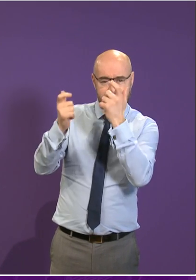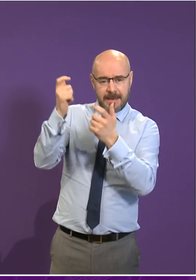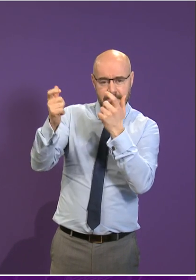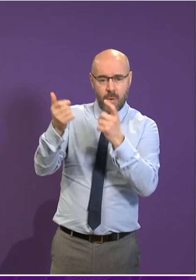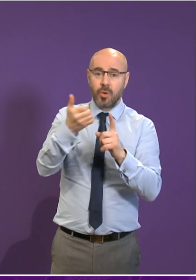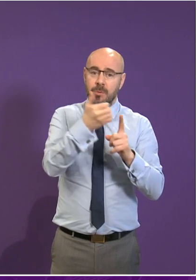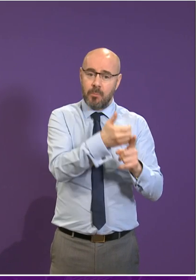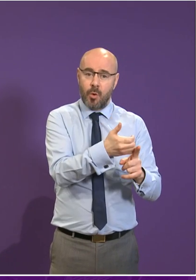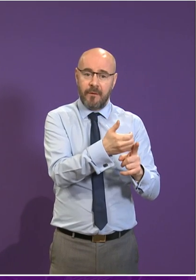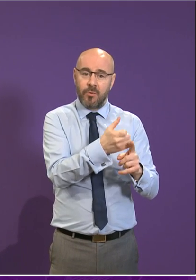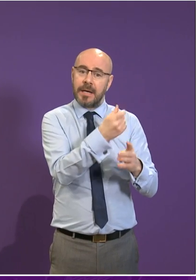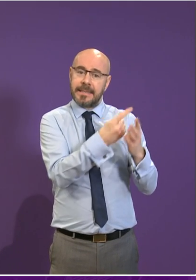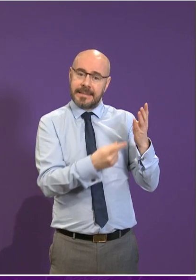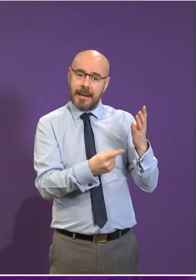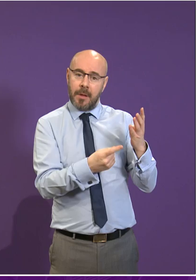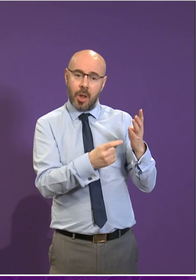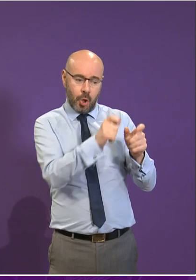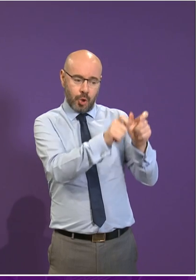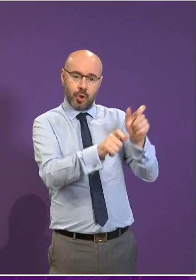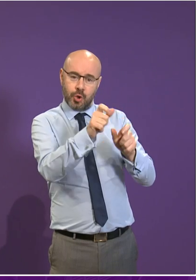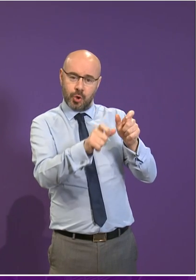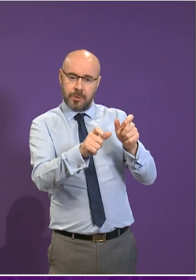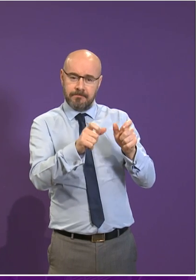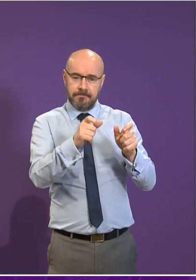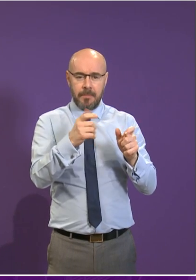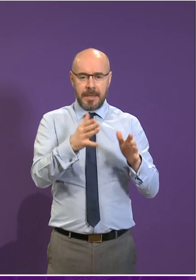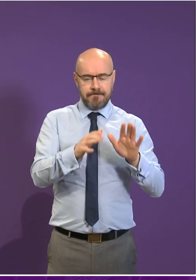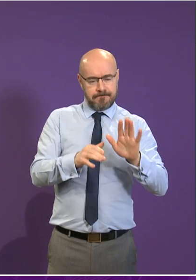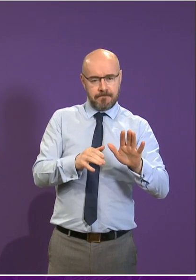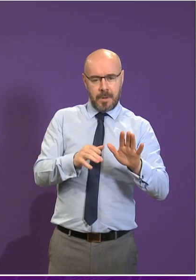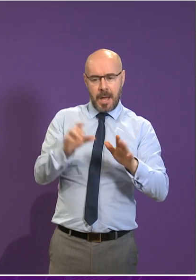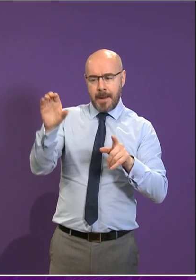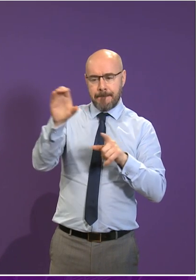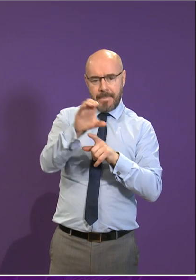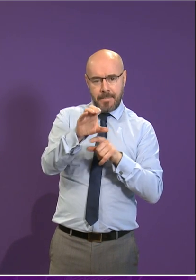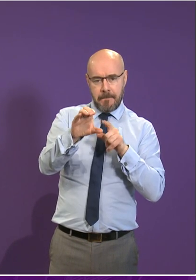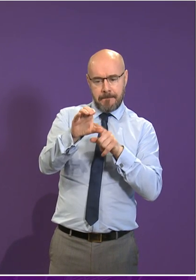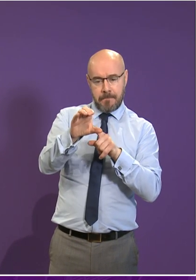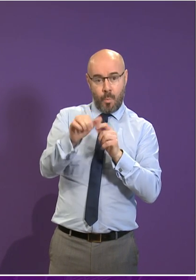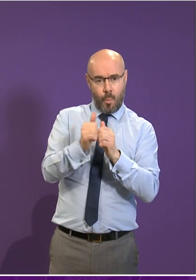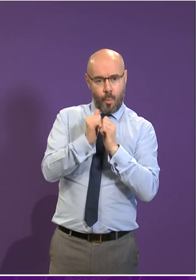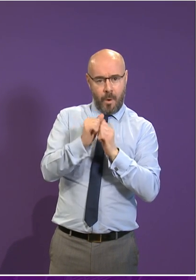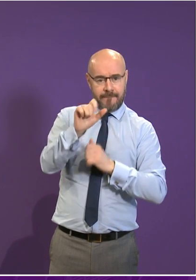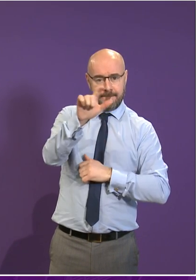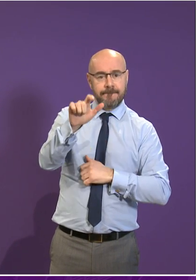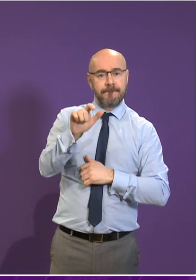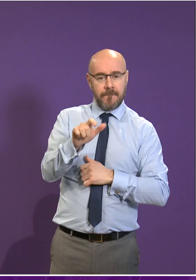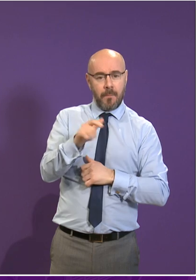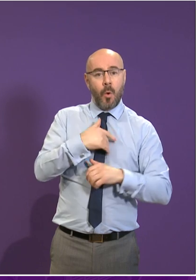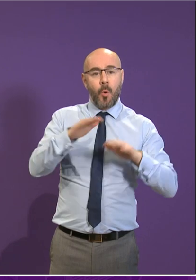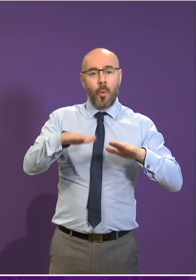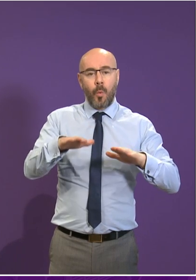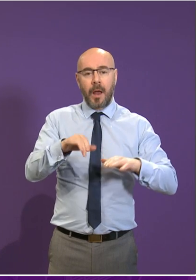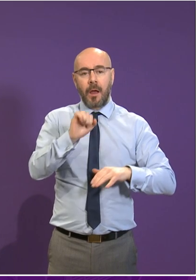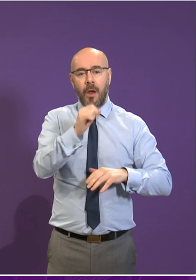disabled students to analyse that premium. Yeah. So more than happy to see what comes out of that review and indeed feed anything in that comes from